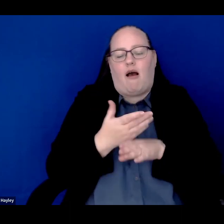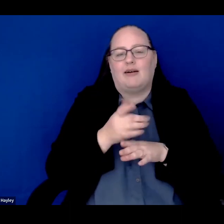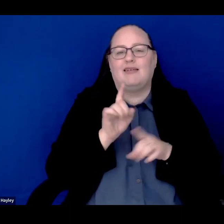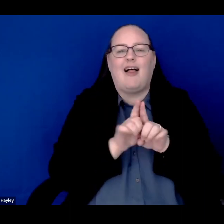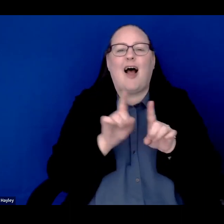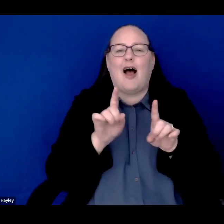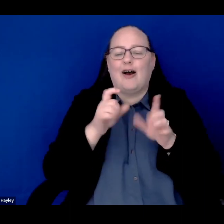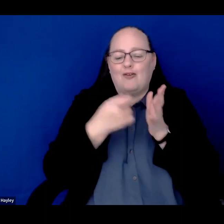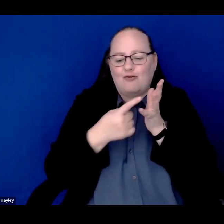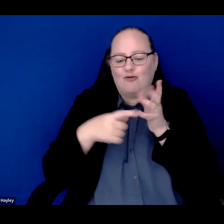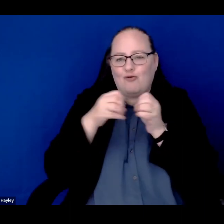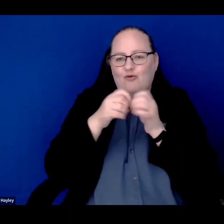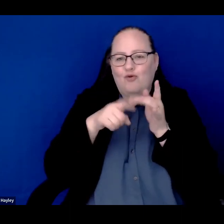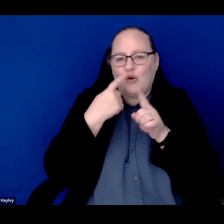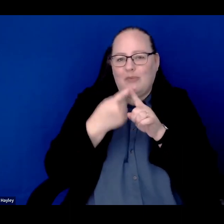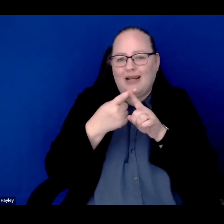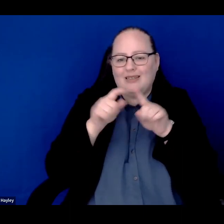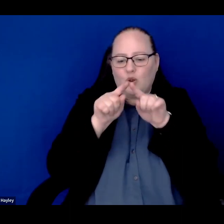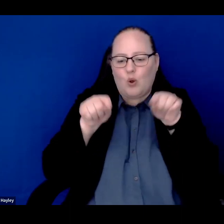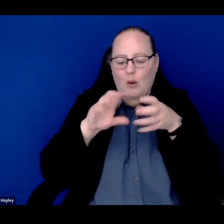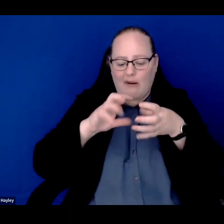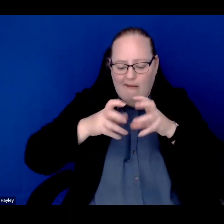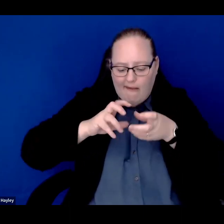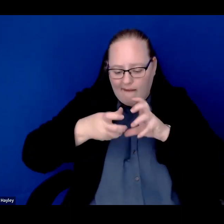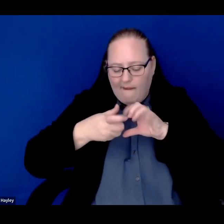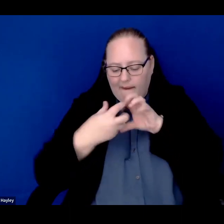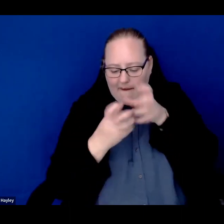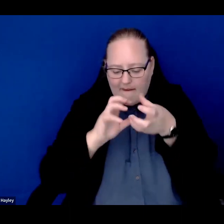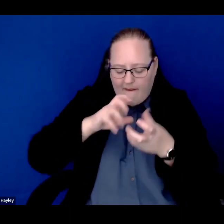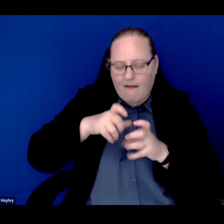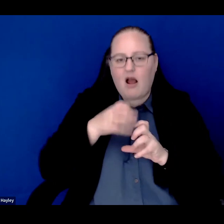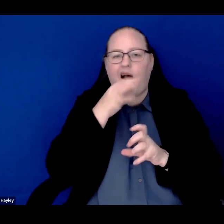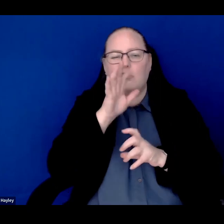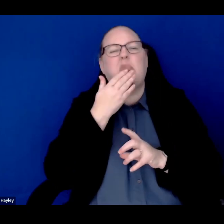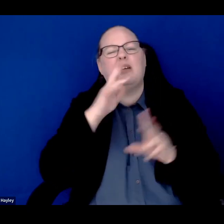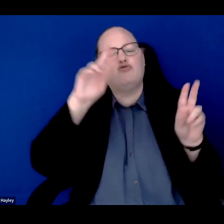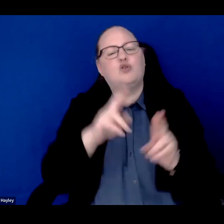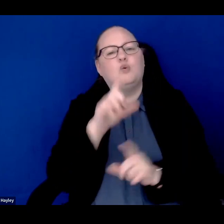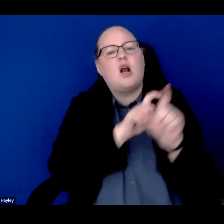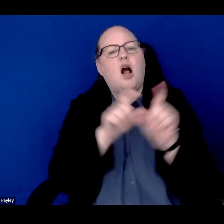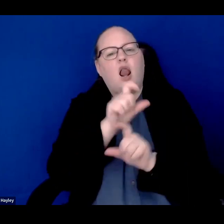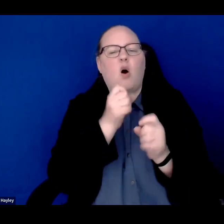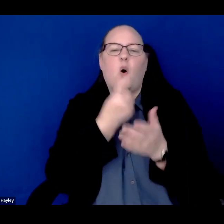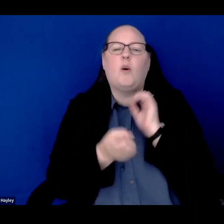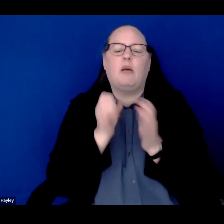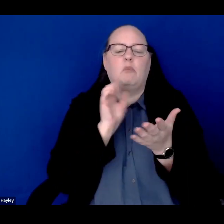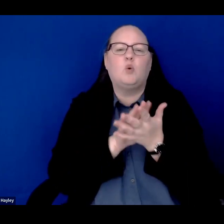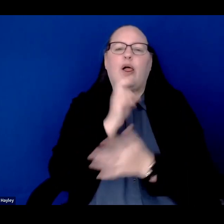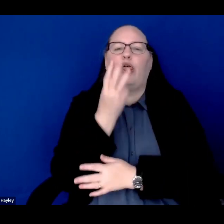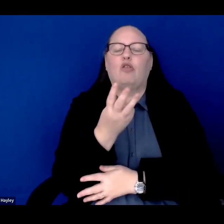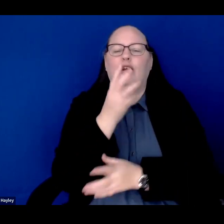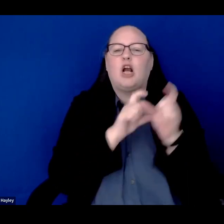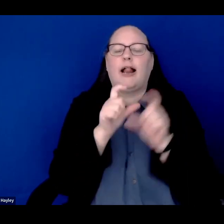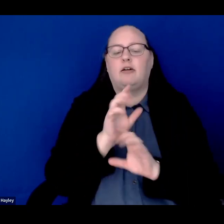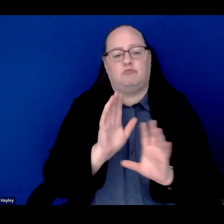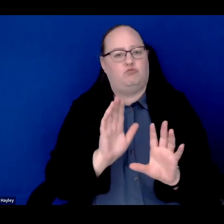on the shelf. I'm like, no, like the Rubik's cubes right now is completely messed up, you know. So we need to start from the beginning. Degrowth